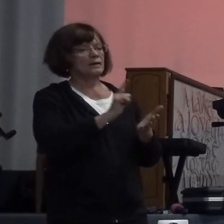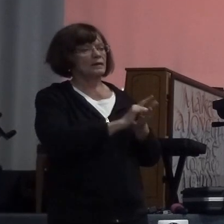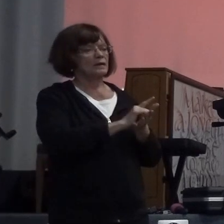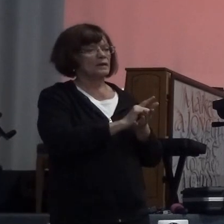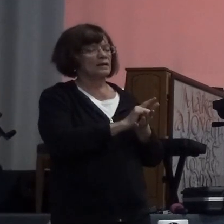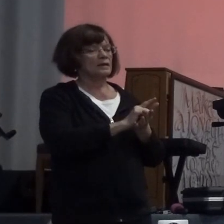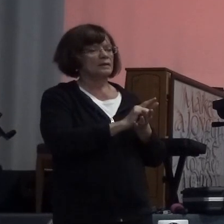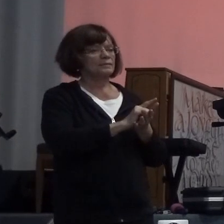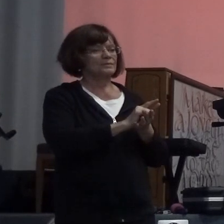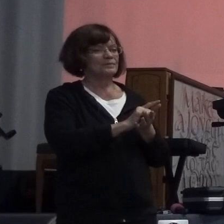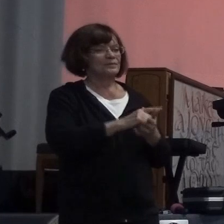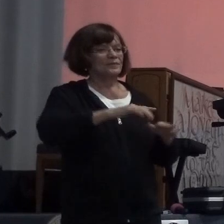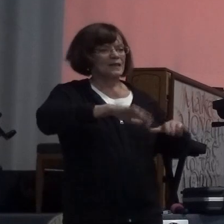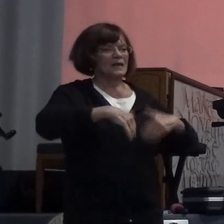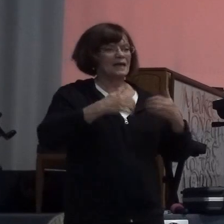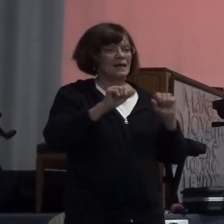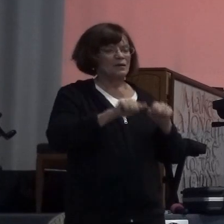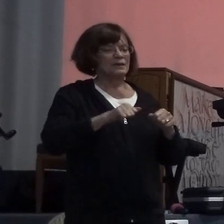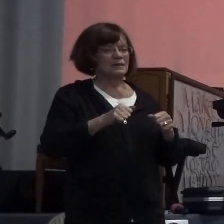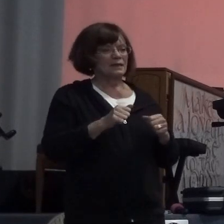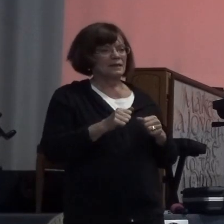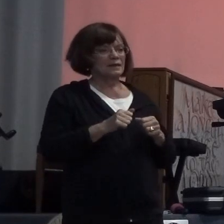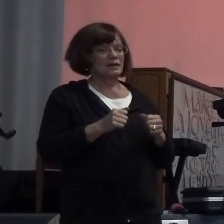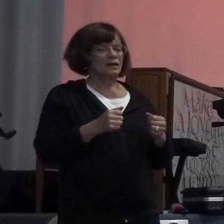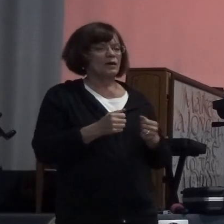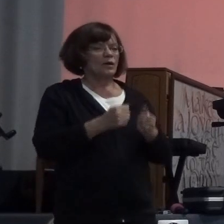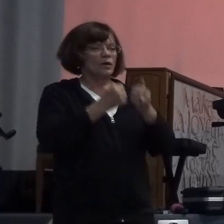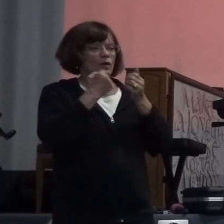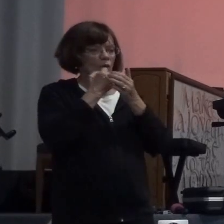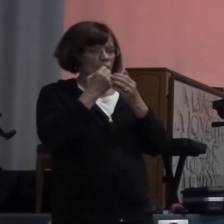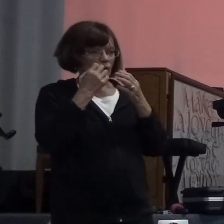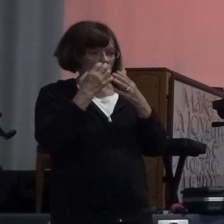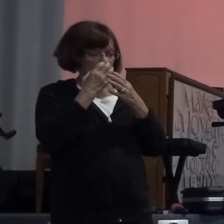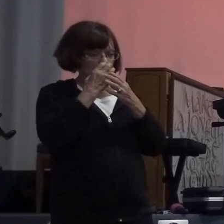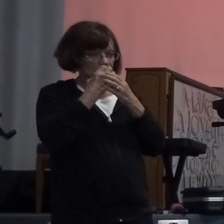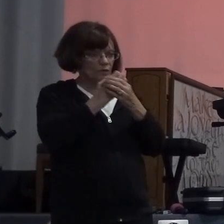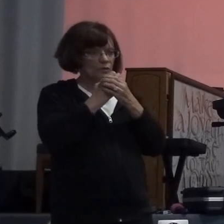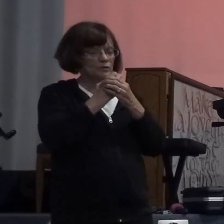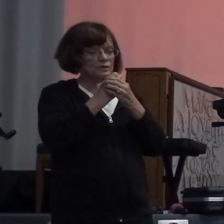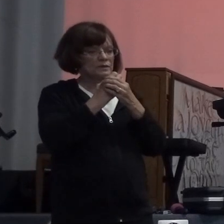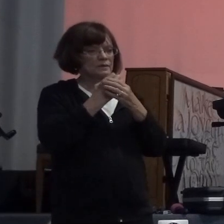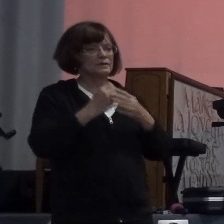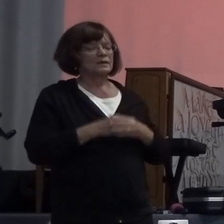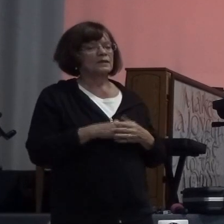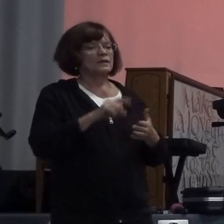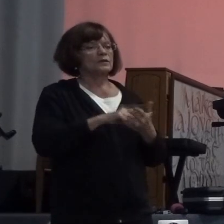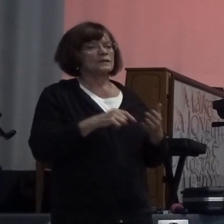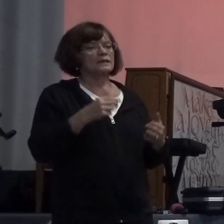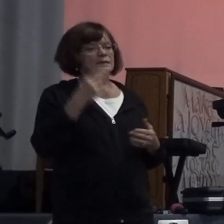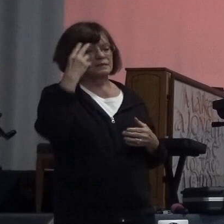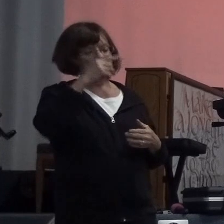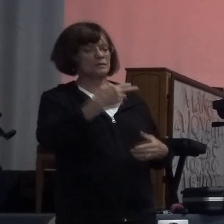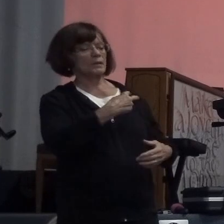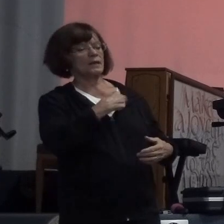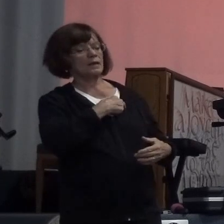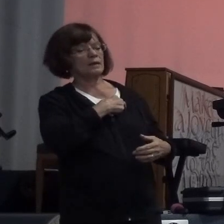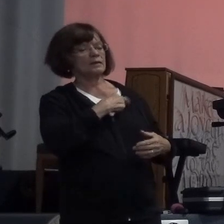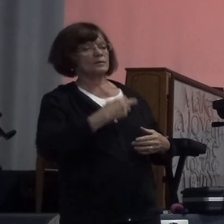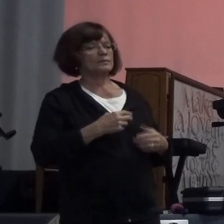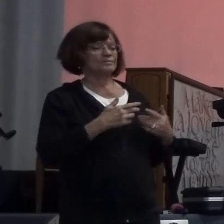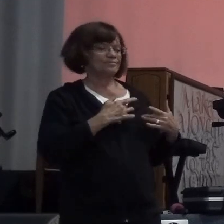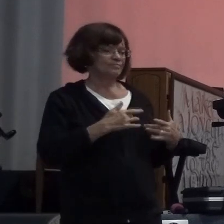I hold a sin that somebody does outward to me? You can't see my inward heart, my inward sins, but it's